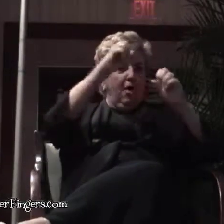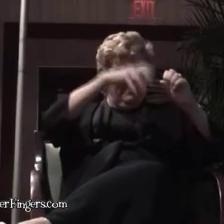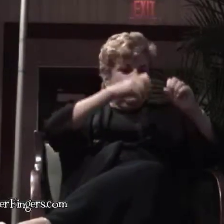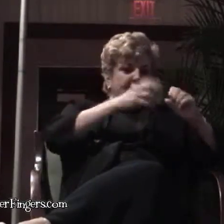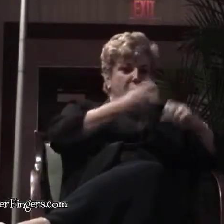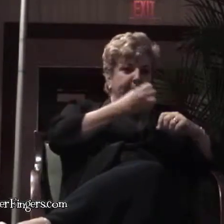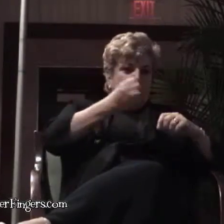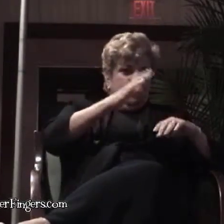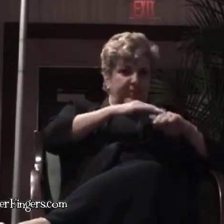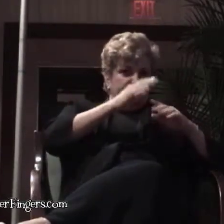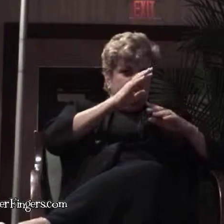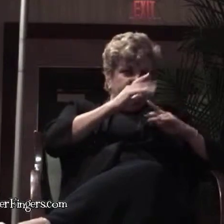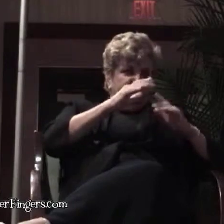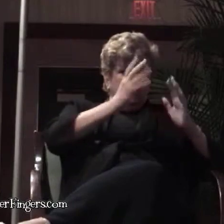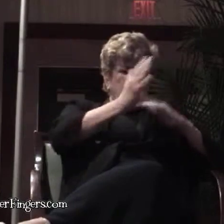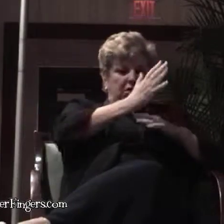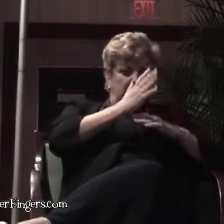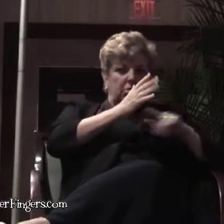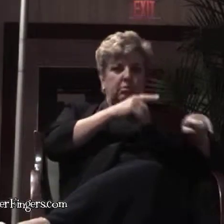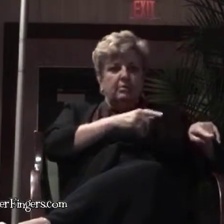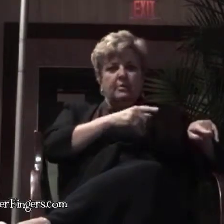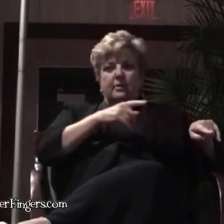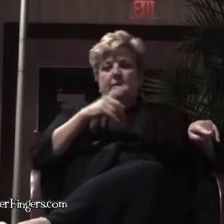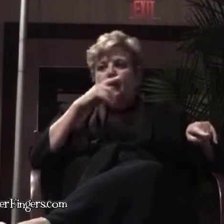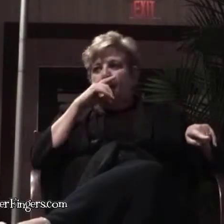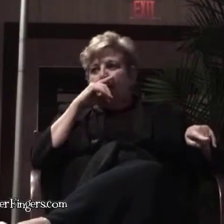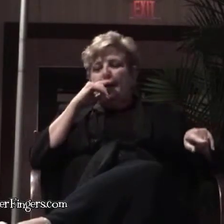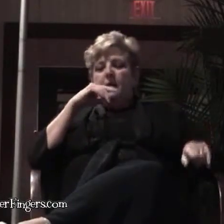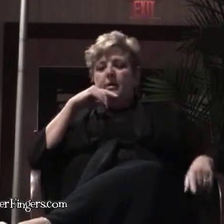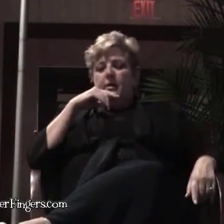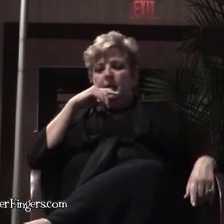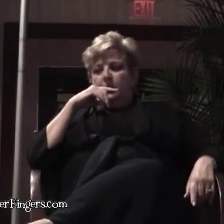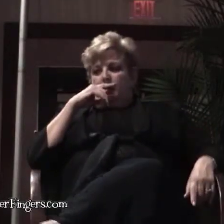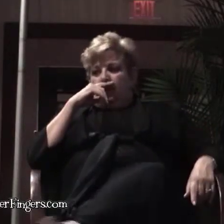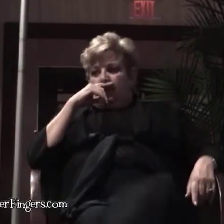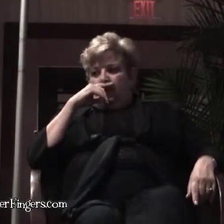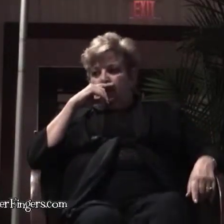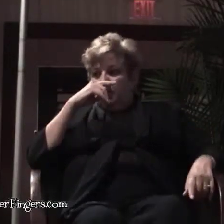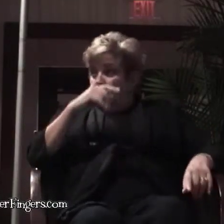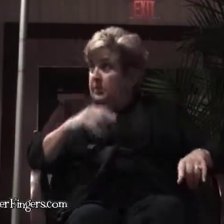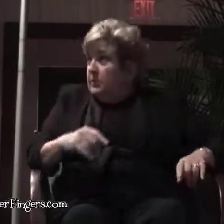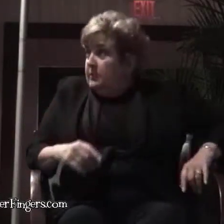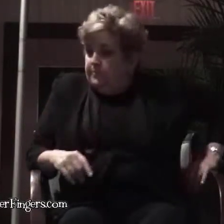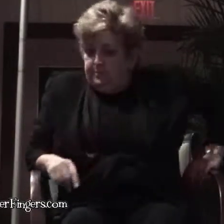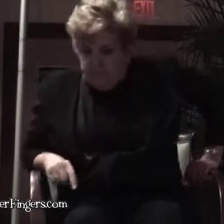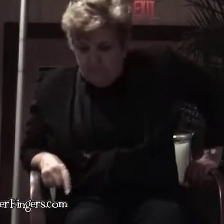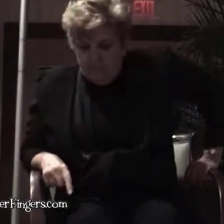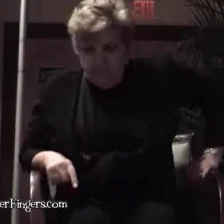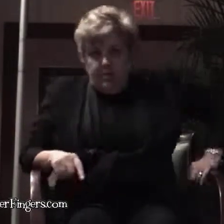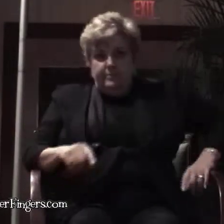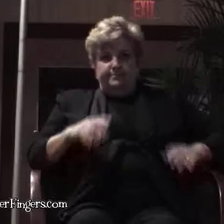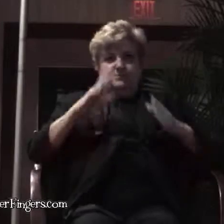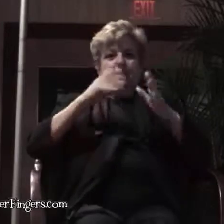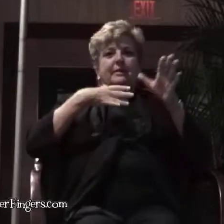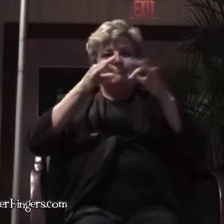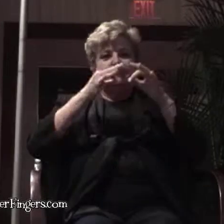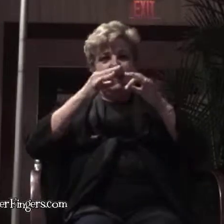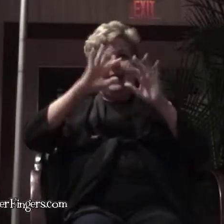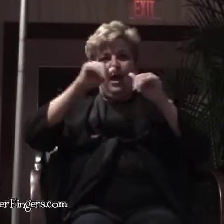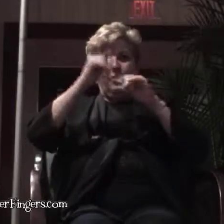jungle on September 21st, 1968, when our armored PT car came out of the jungle and blew his helicopter out of sight. And I sat on that